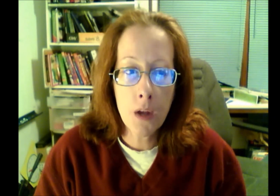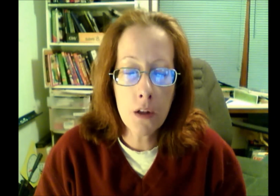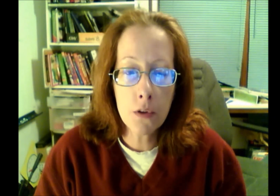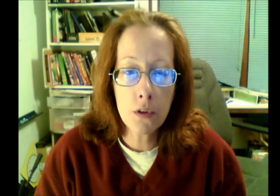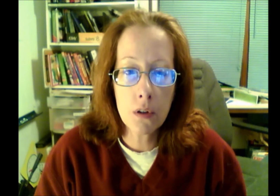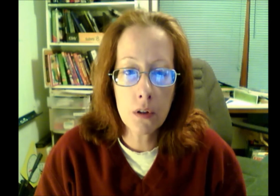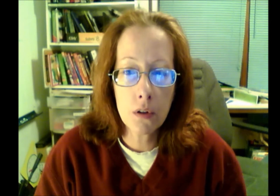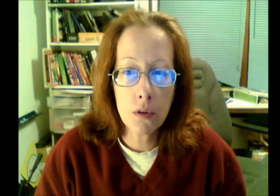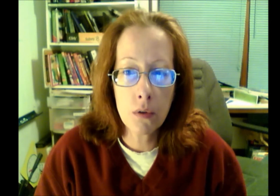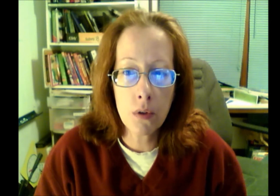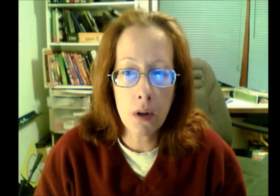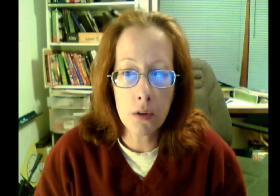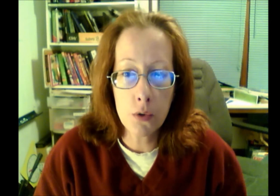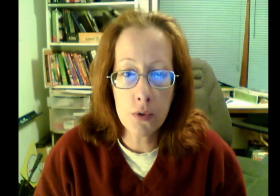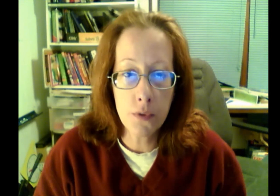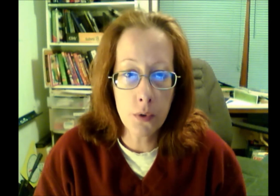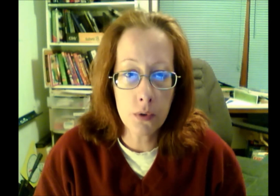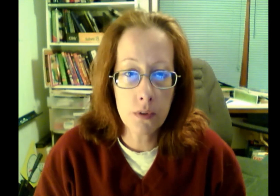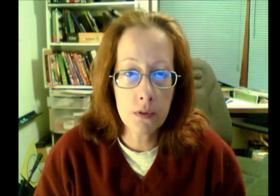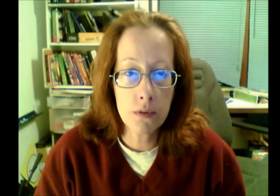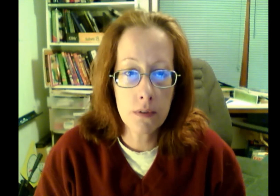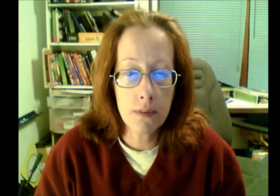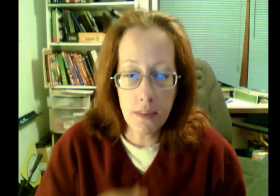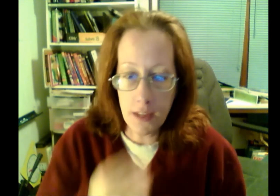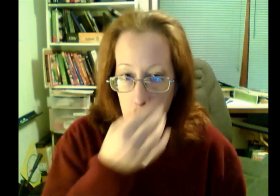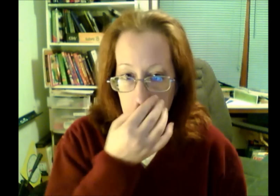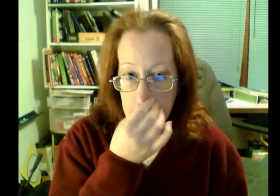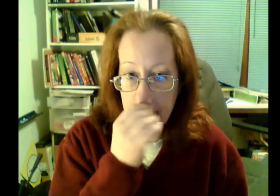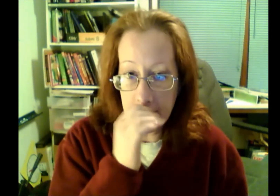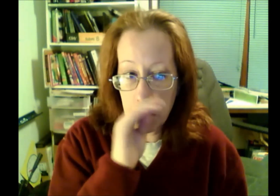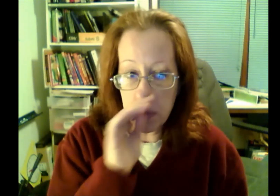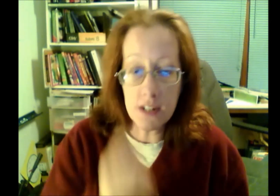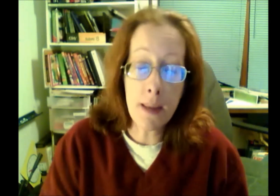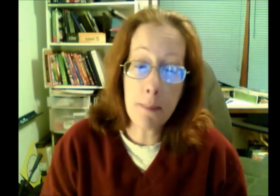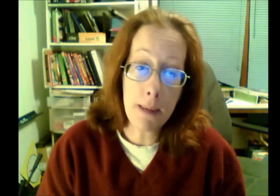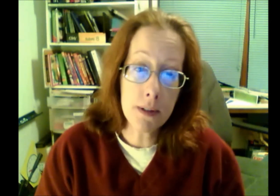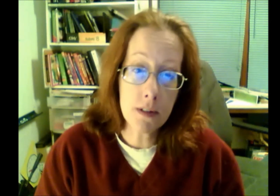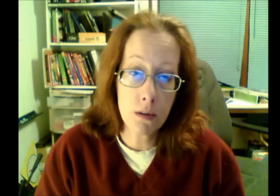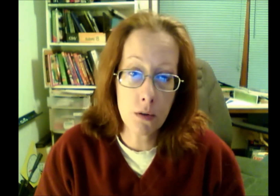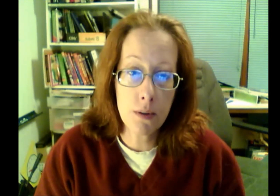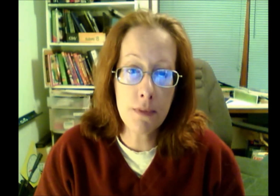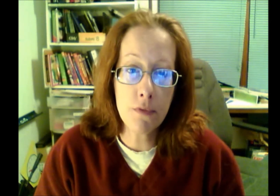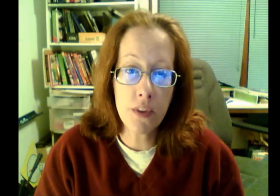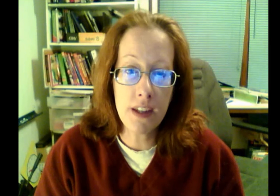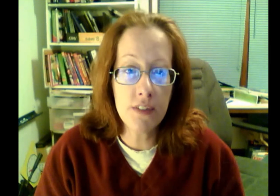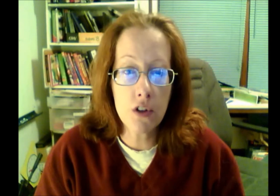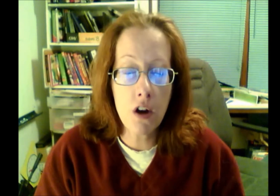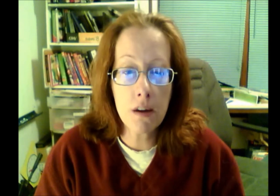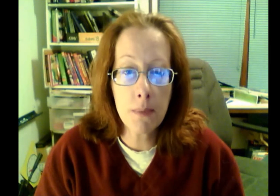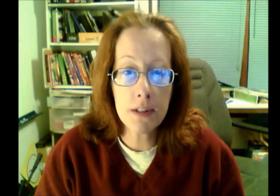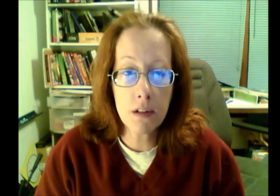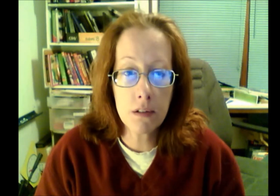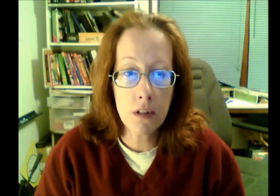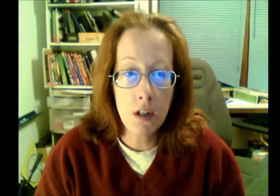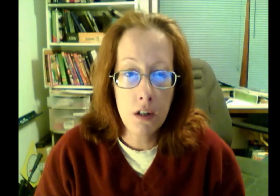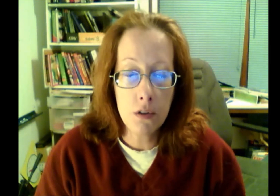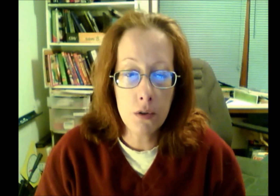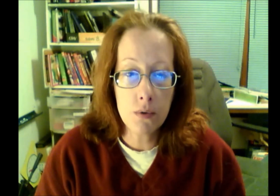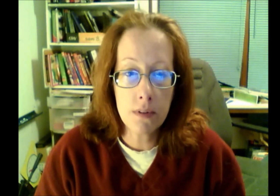Another useful thing with sign language is that babies can learn it before they even talk. My son knew